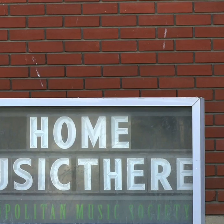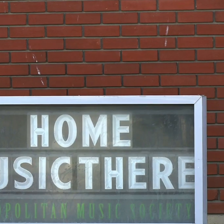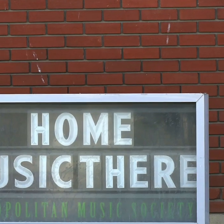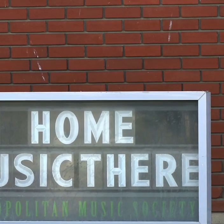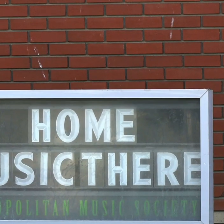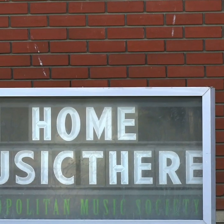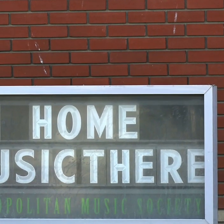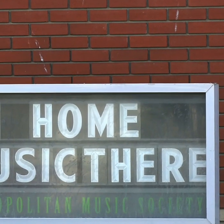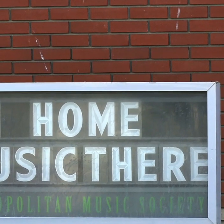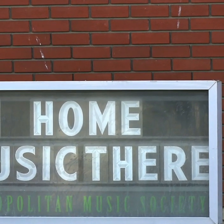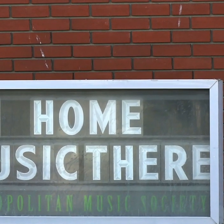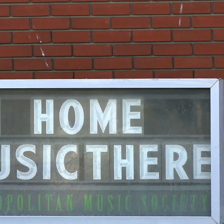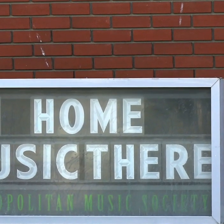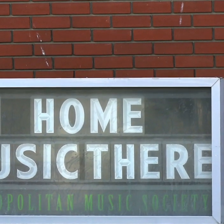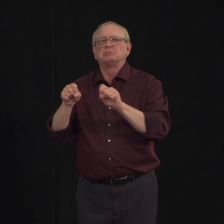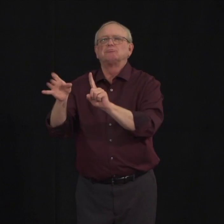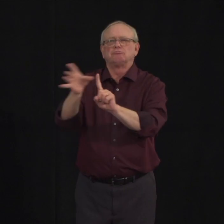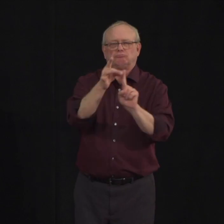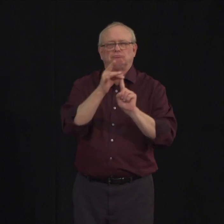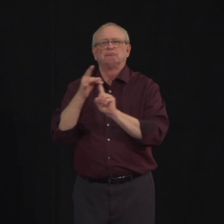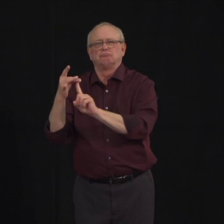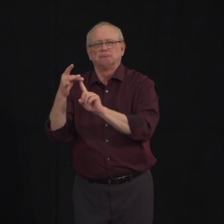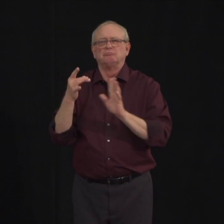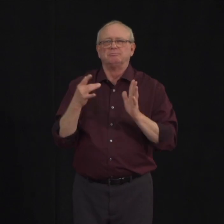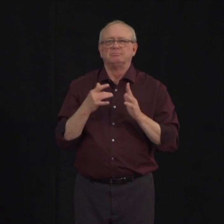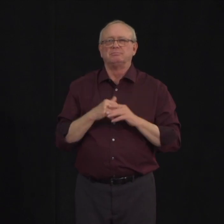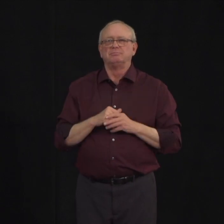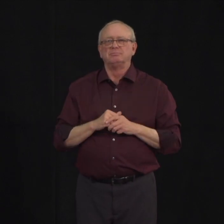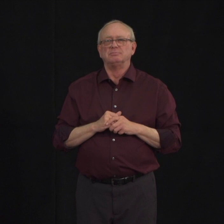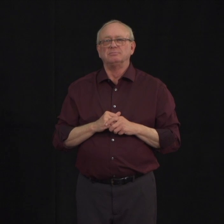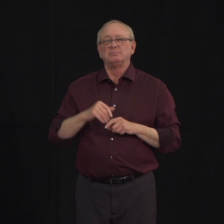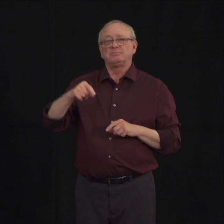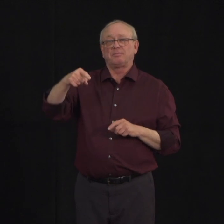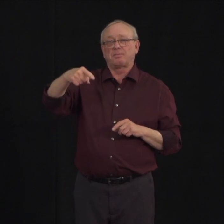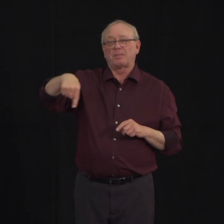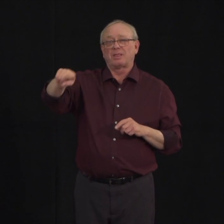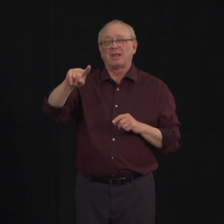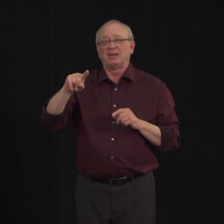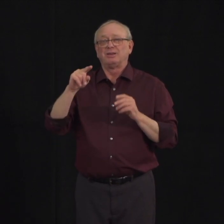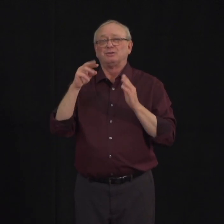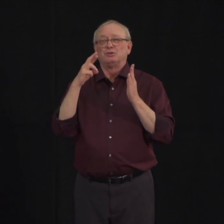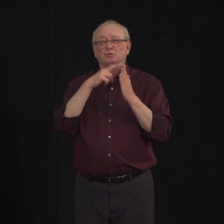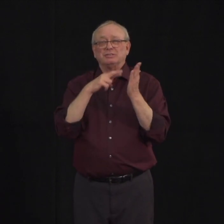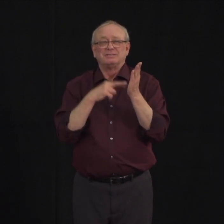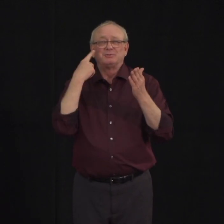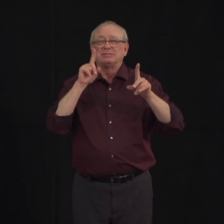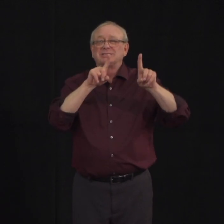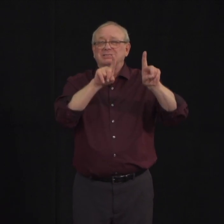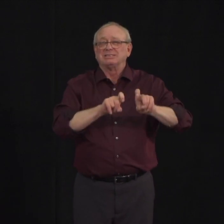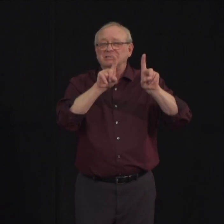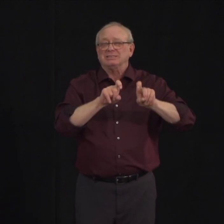playing instruments in a group together today. We need to remember that being safe while relaunching the economy can save